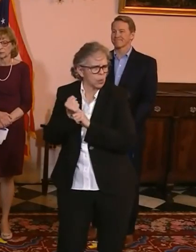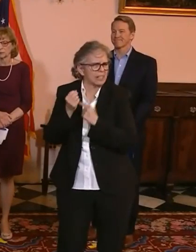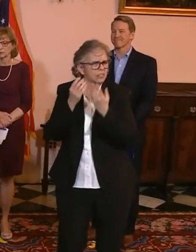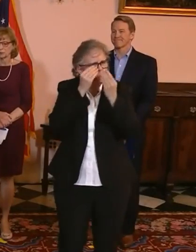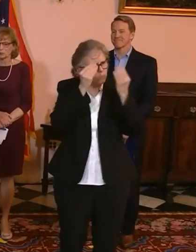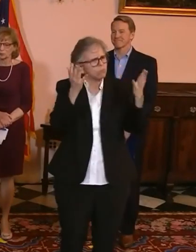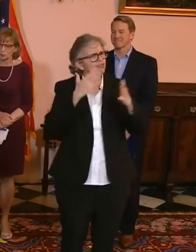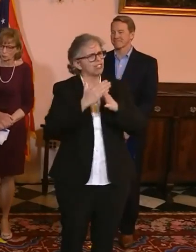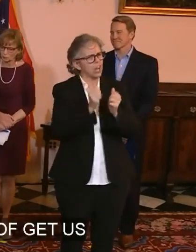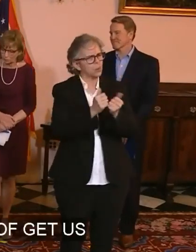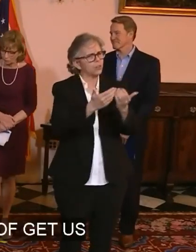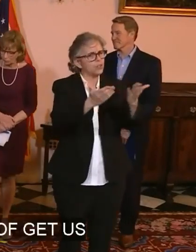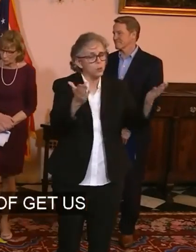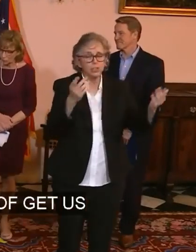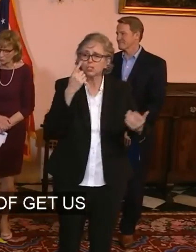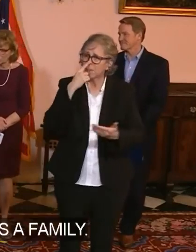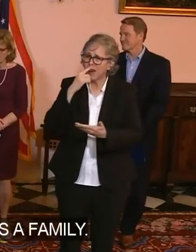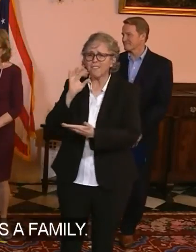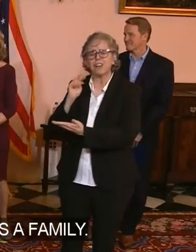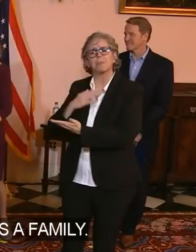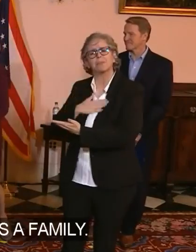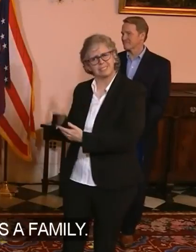Fran?